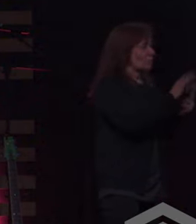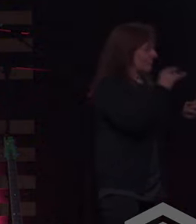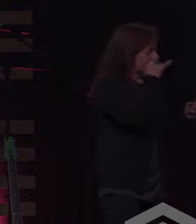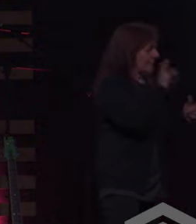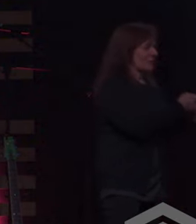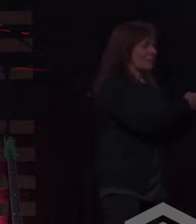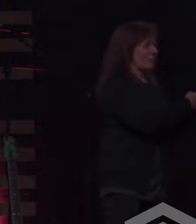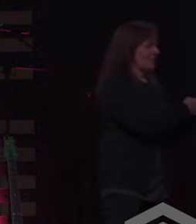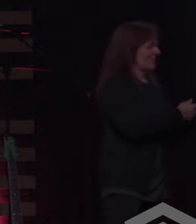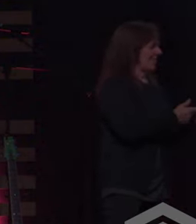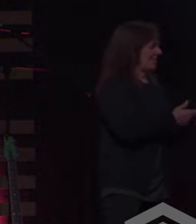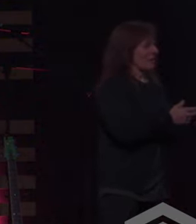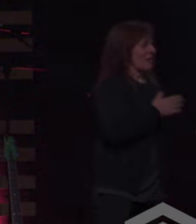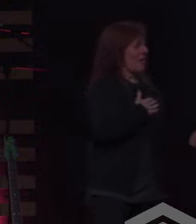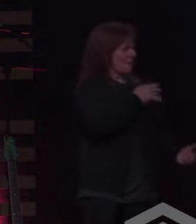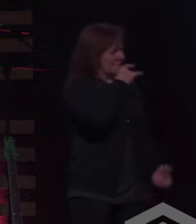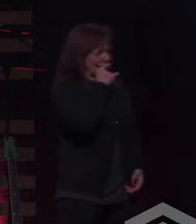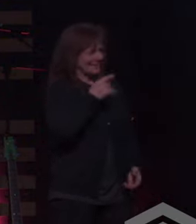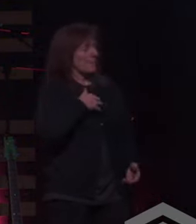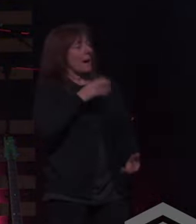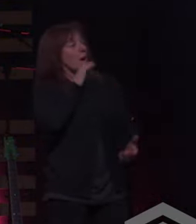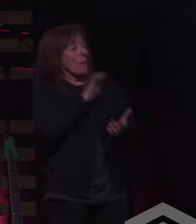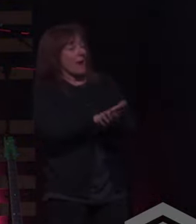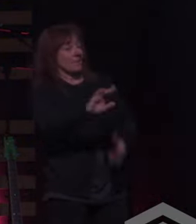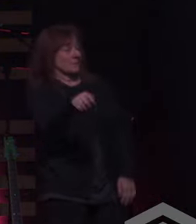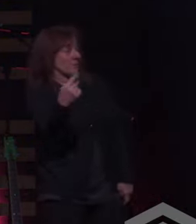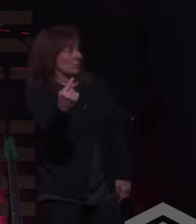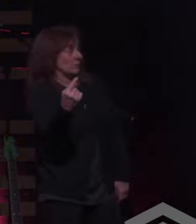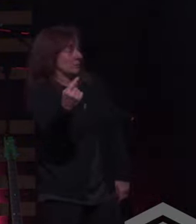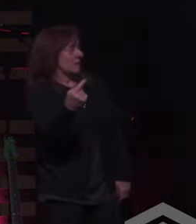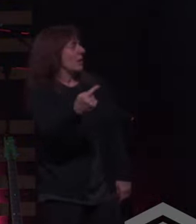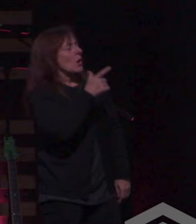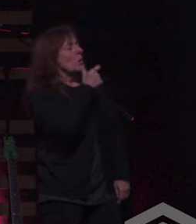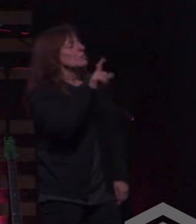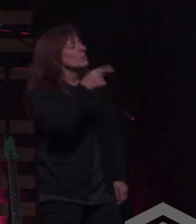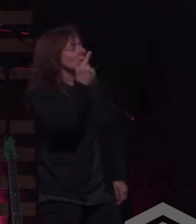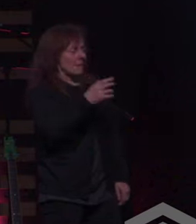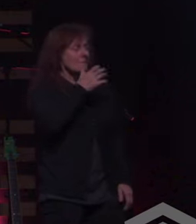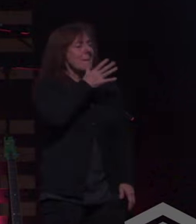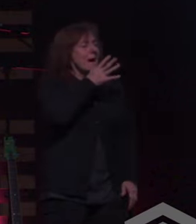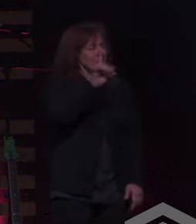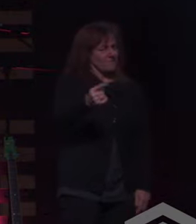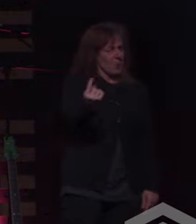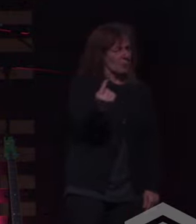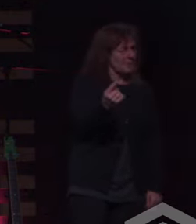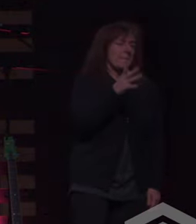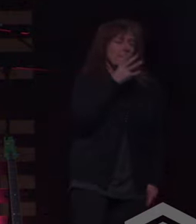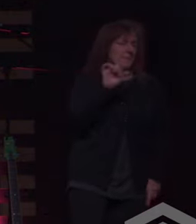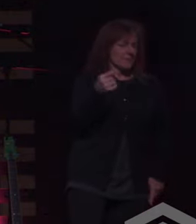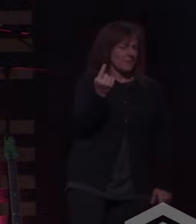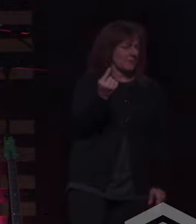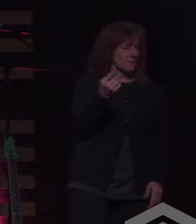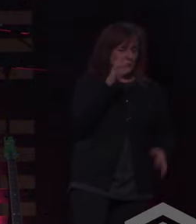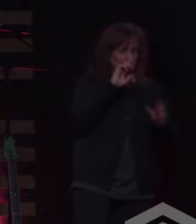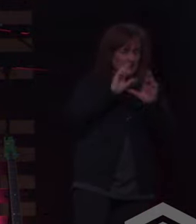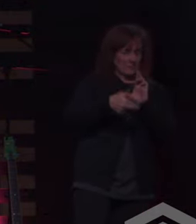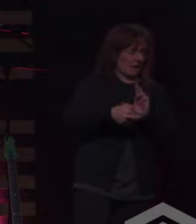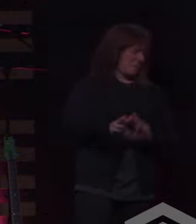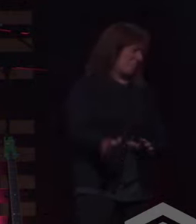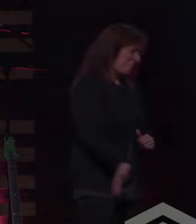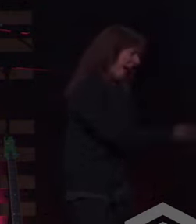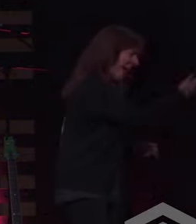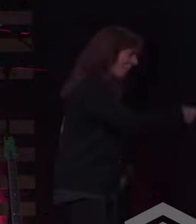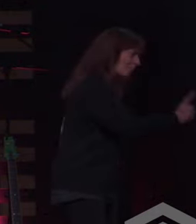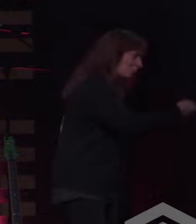your marriage, my kids know. You can ask them today. Who comes first? Mom comes first. You disrespect mom, you're getting